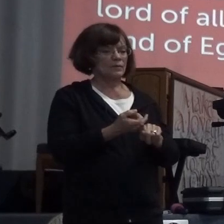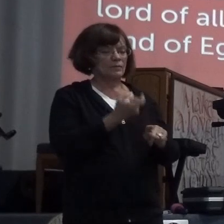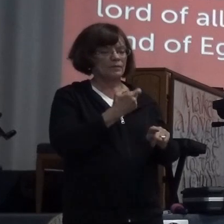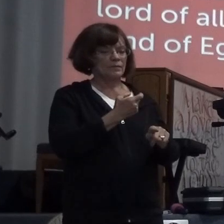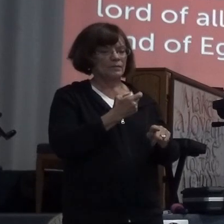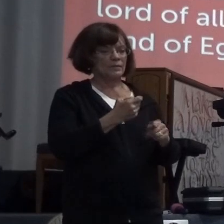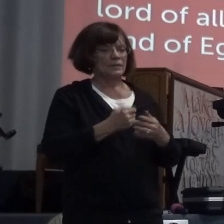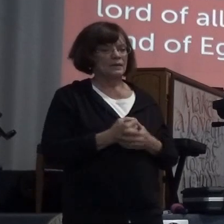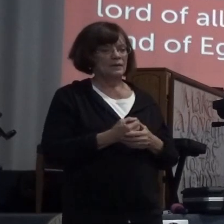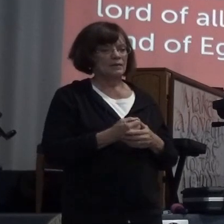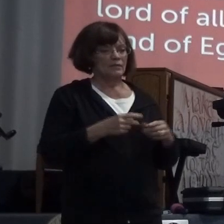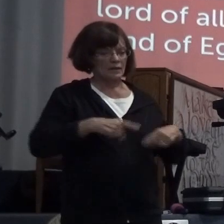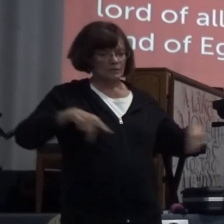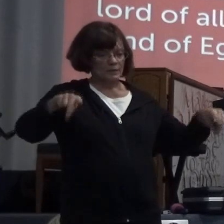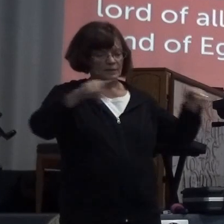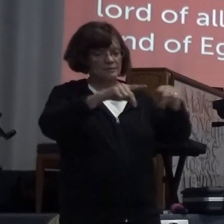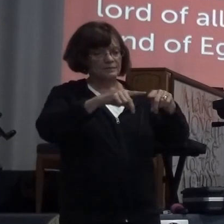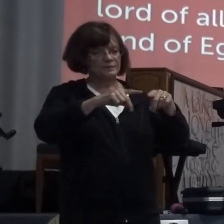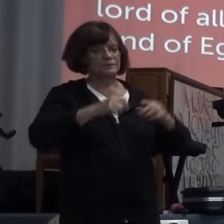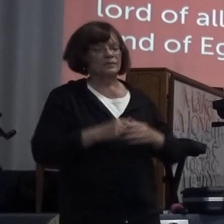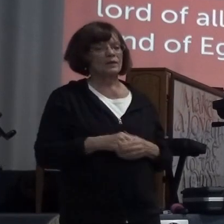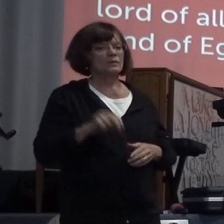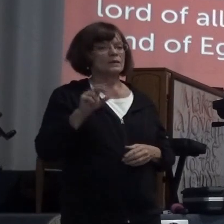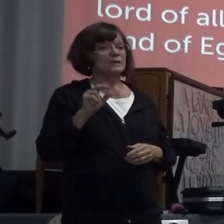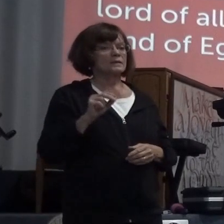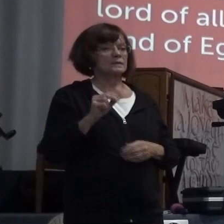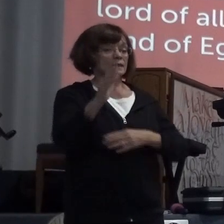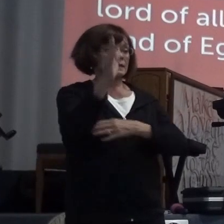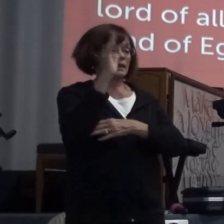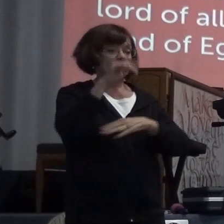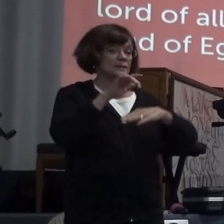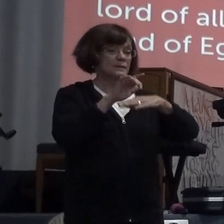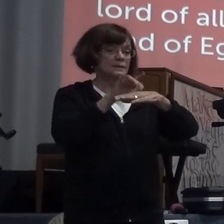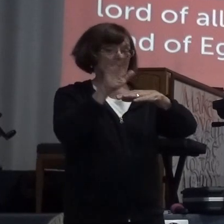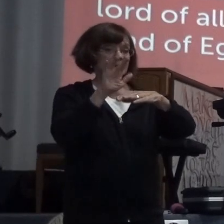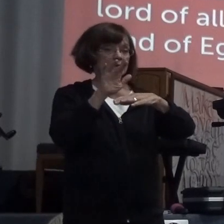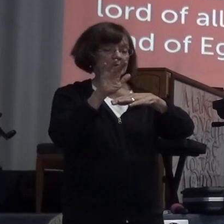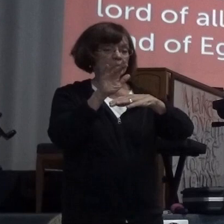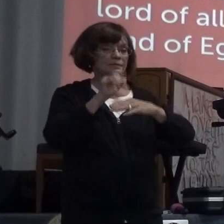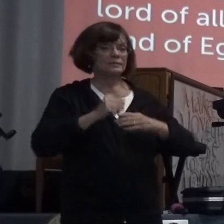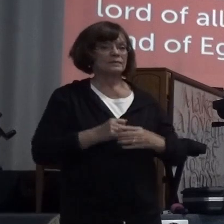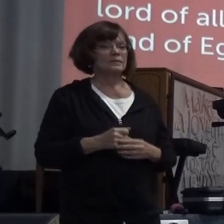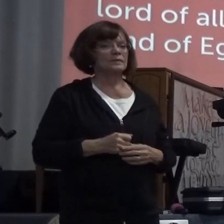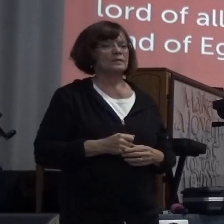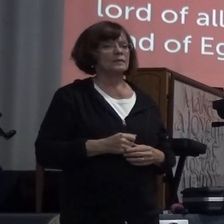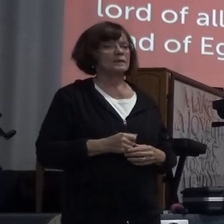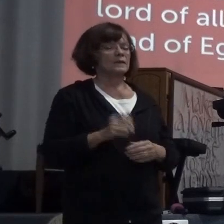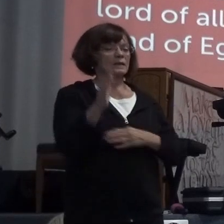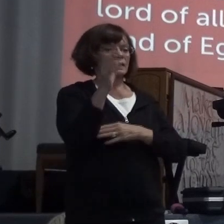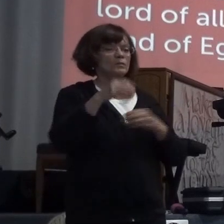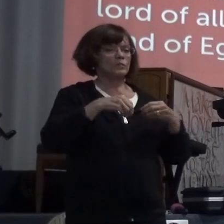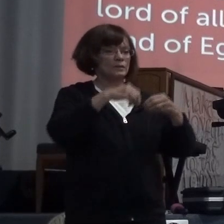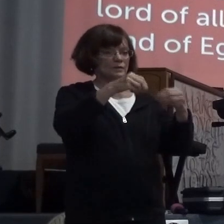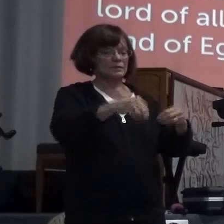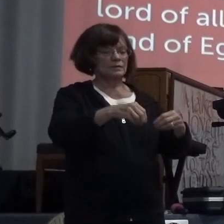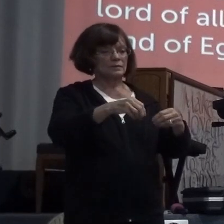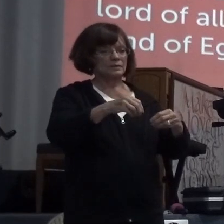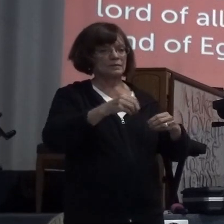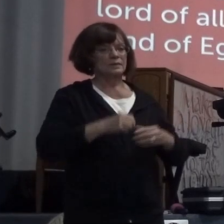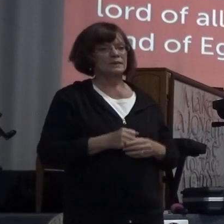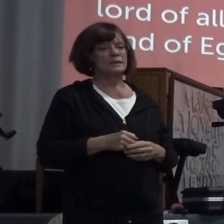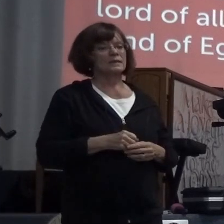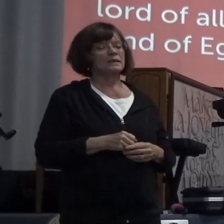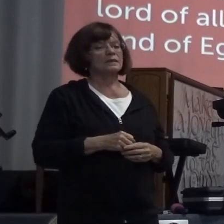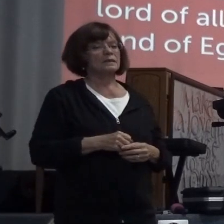survivors. So it was not you who sent me here, but God. He acknowledged that God was the one that put him in that position, not